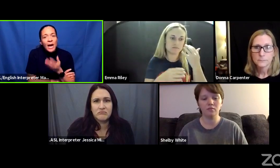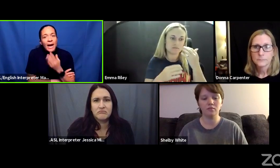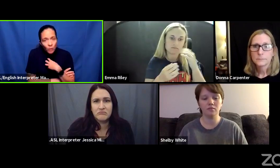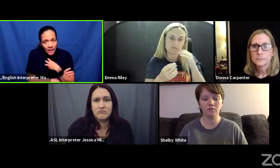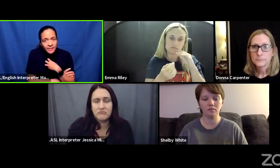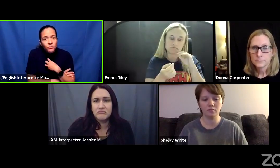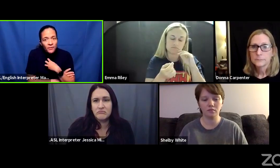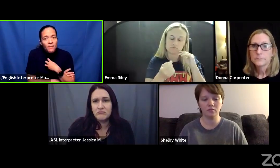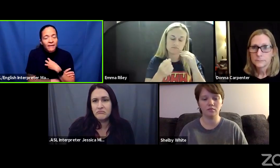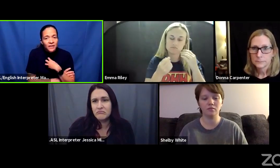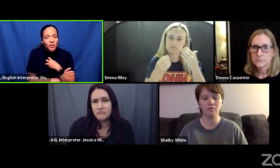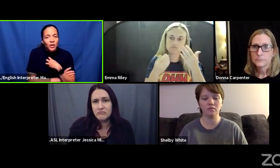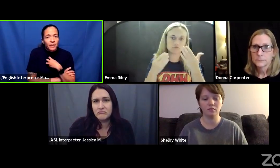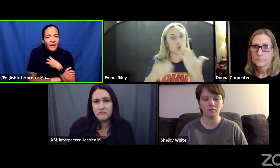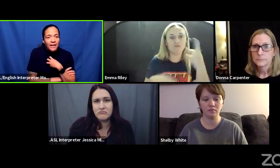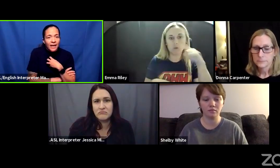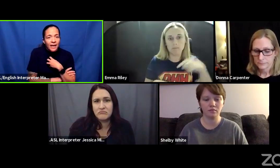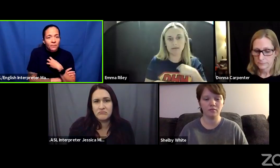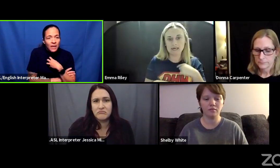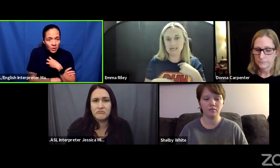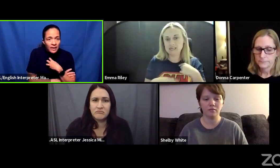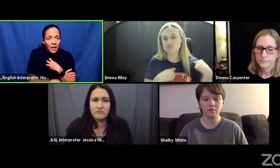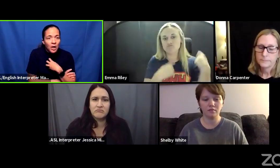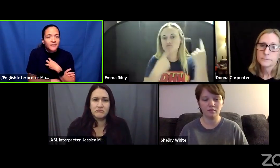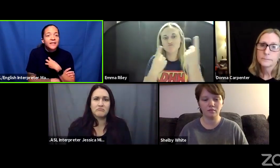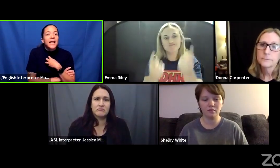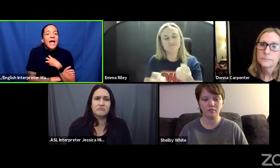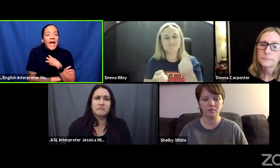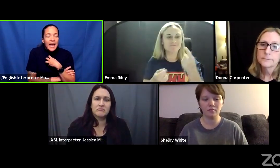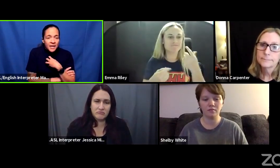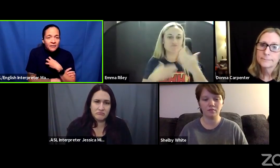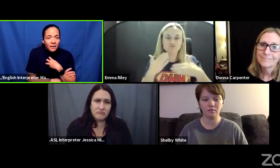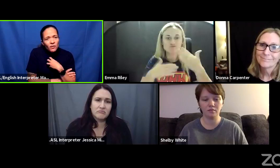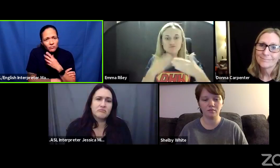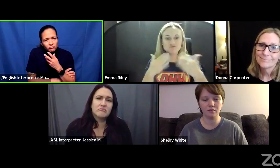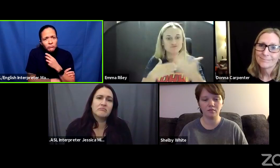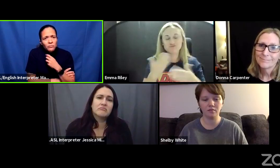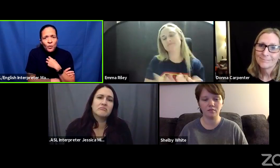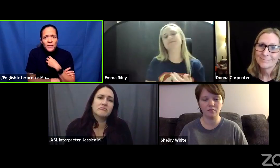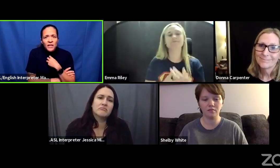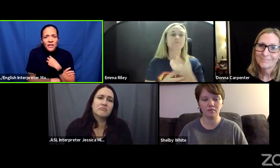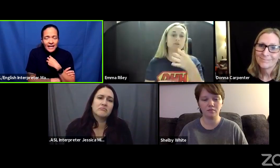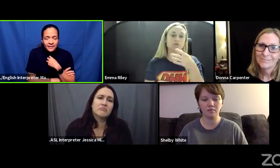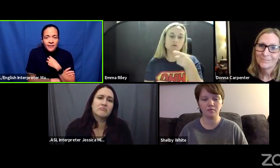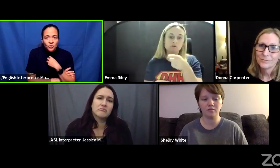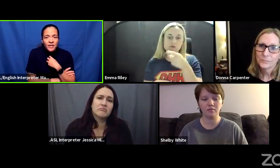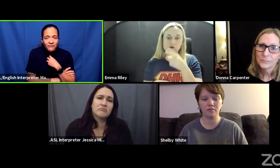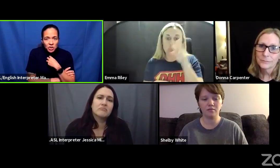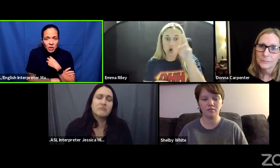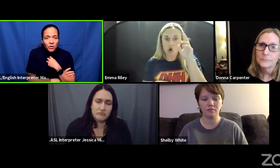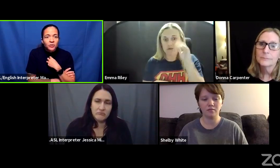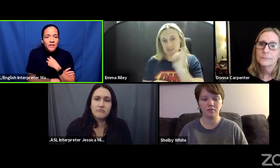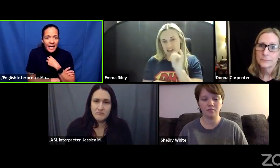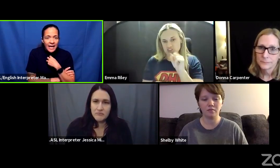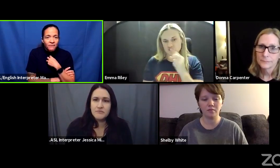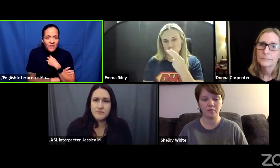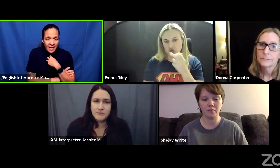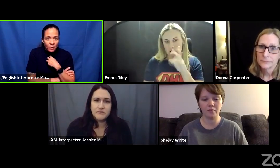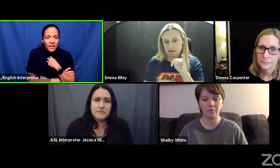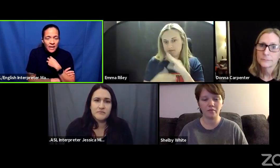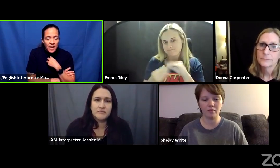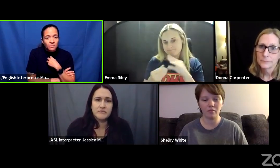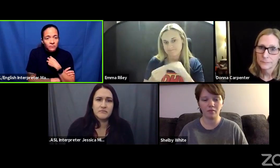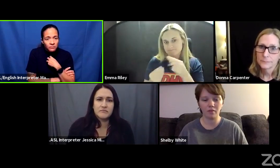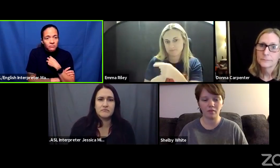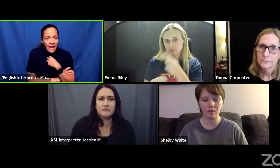accept where I was with my vision and my hearing loss. And within the last 6 or 7 years, I have